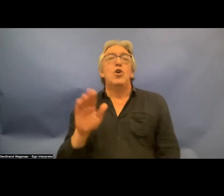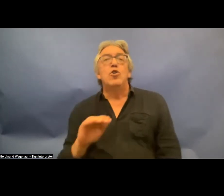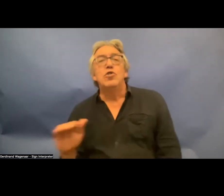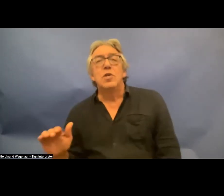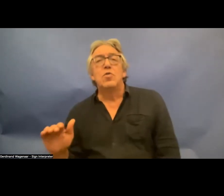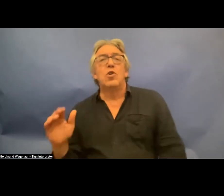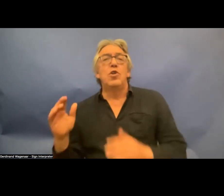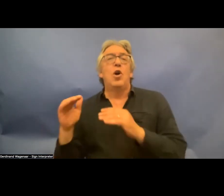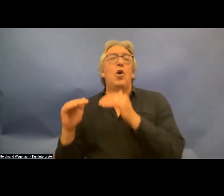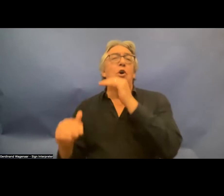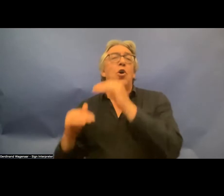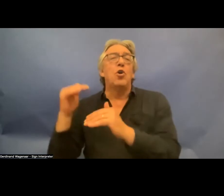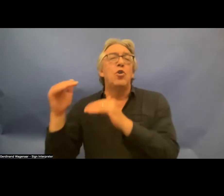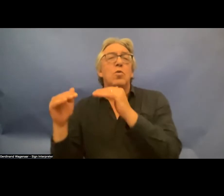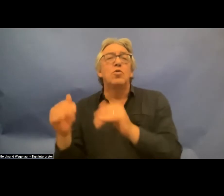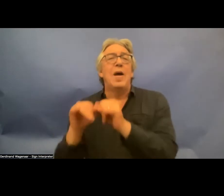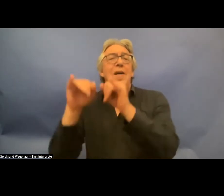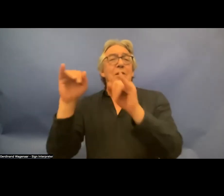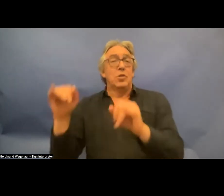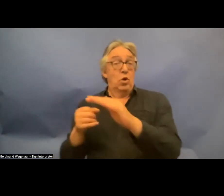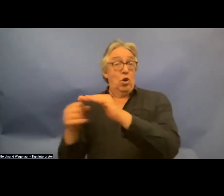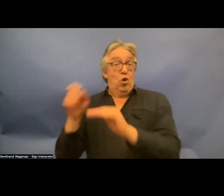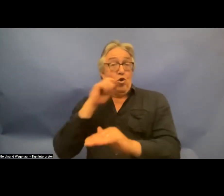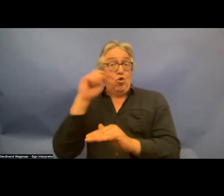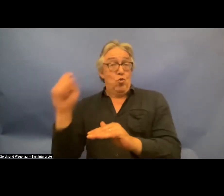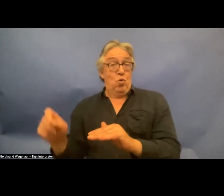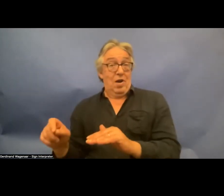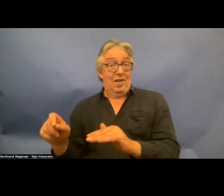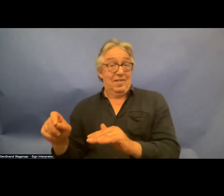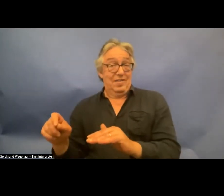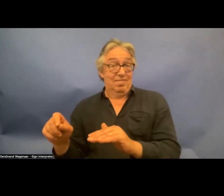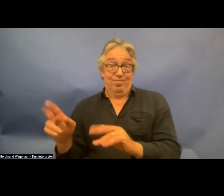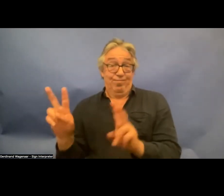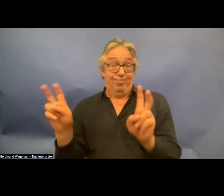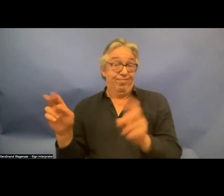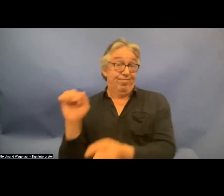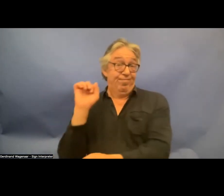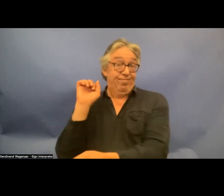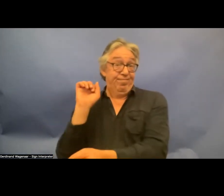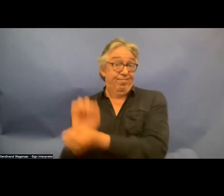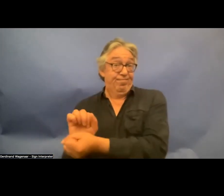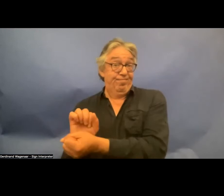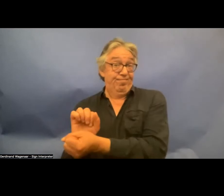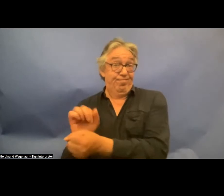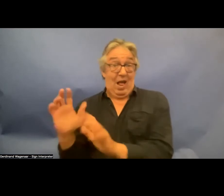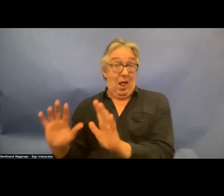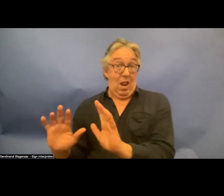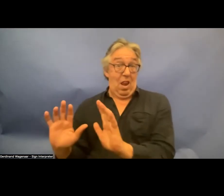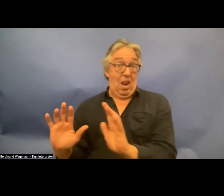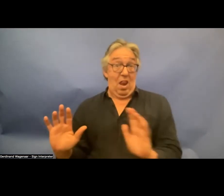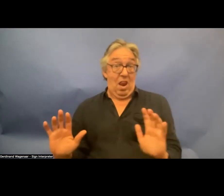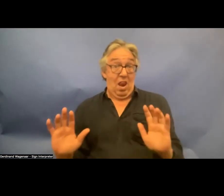there their entire lives. So we cannot compare people who have choice to leave, who